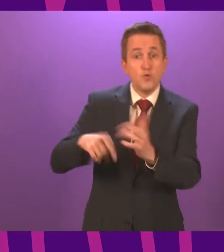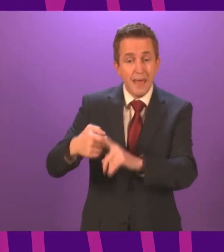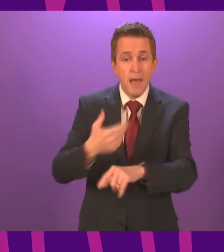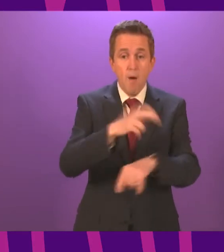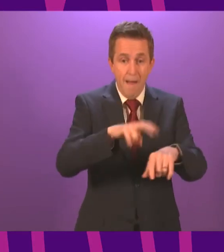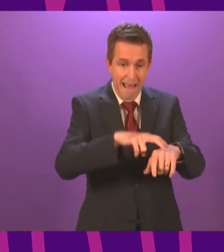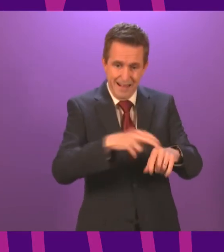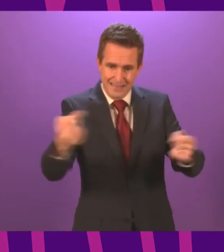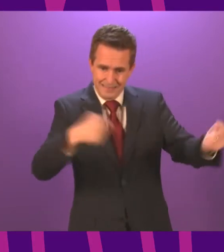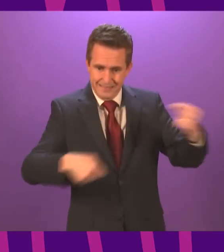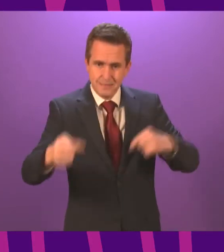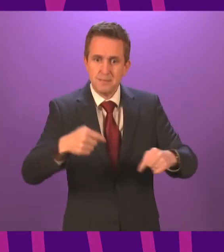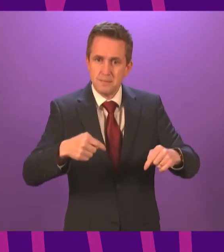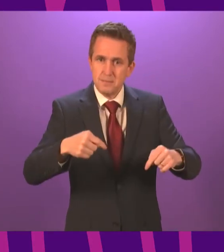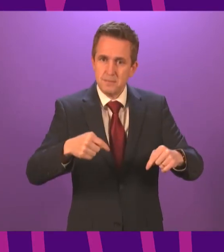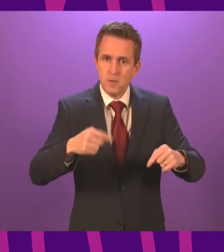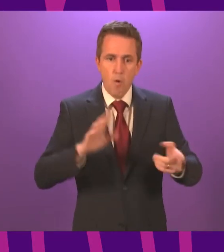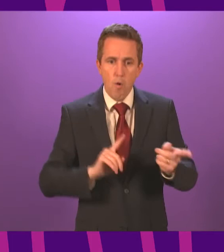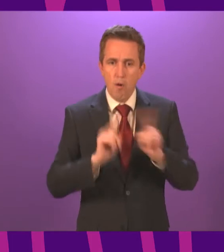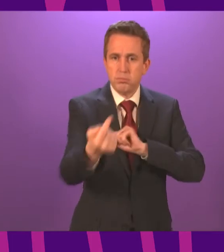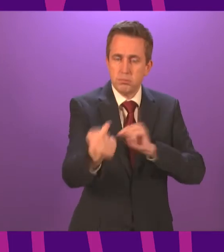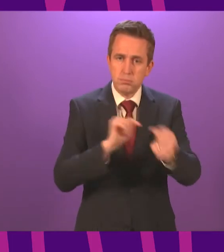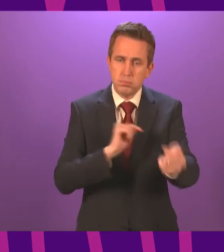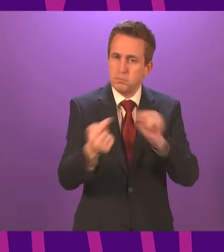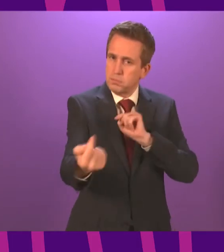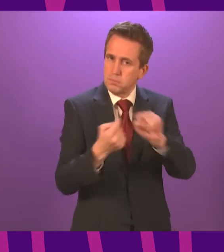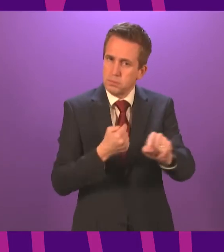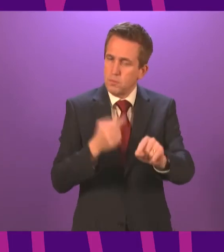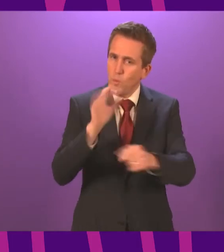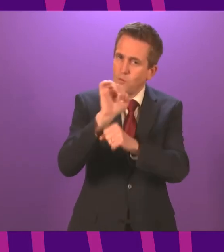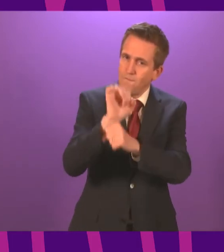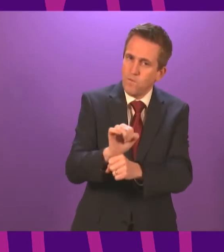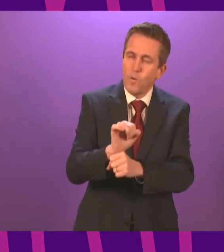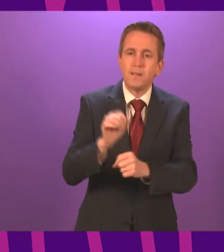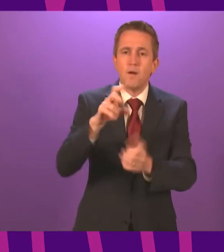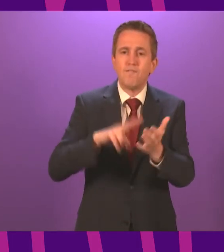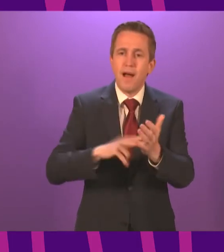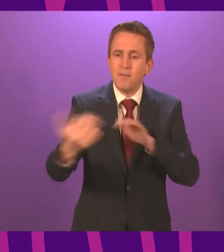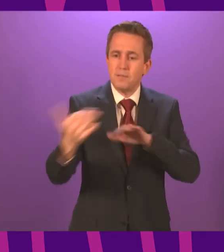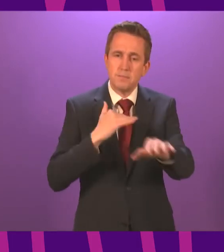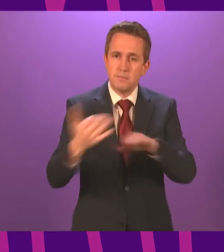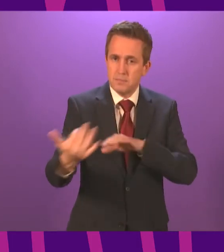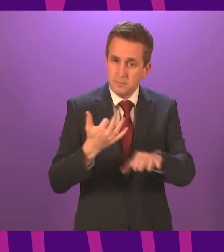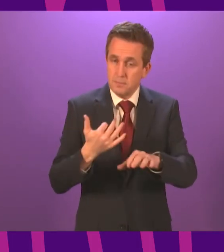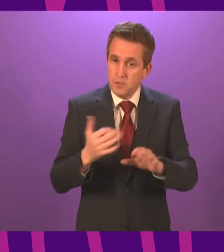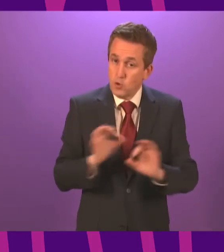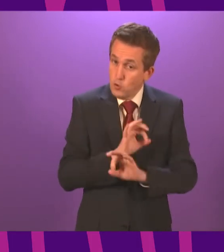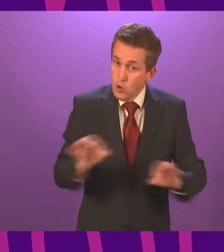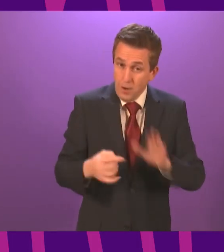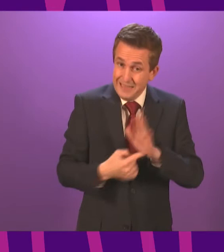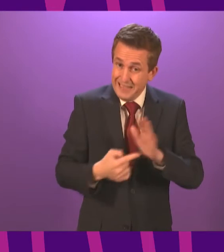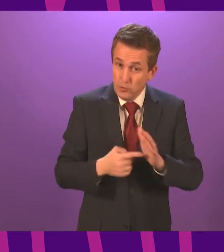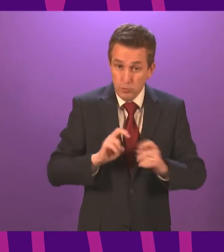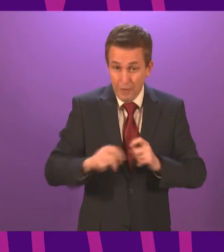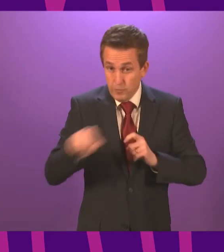particular context of the volume and nature of travel across the common travel area. The regulations will prohibit non-essential travel between Scotland